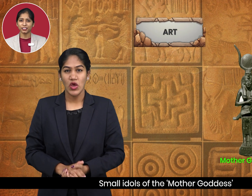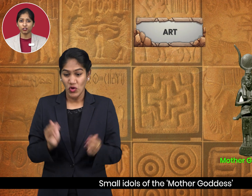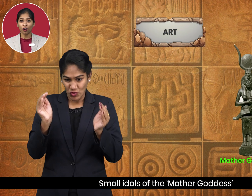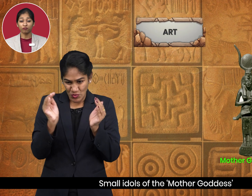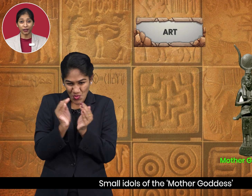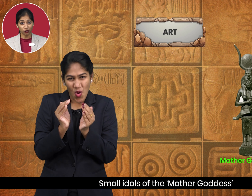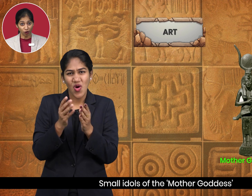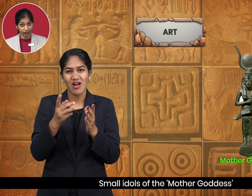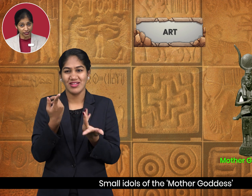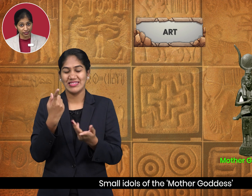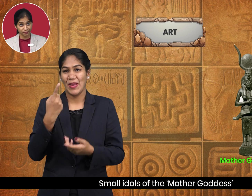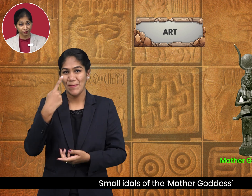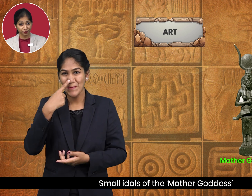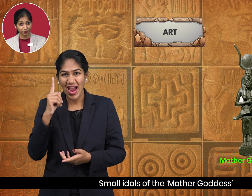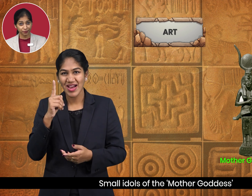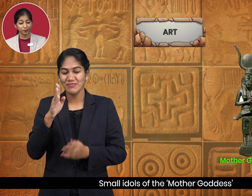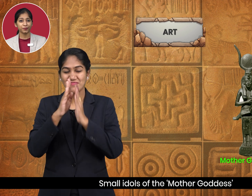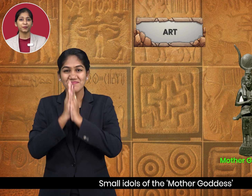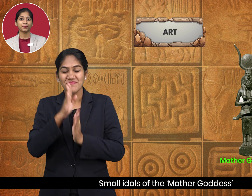Small idols of Mother Goddess